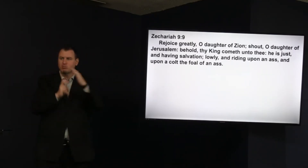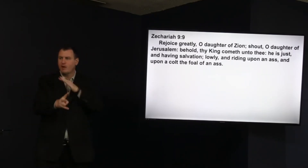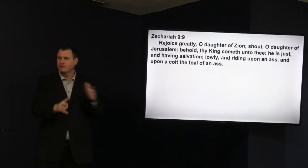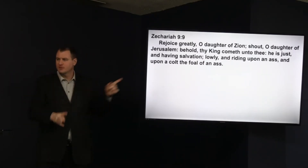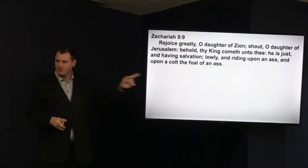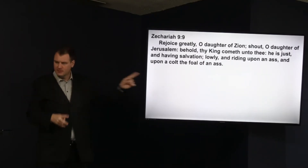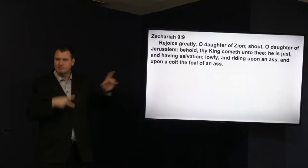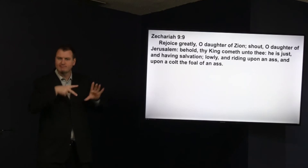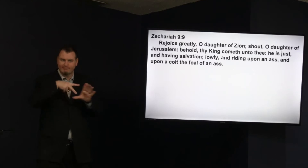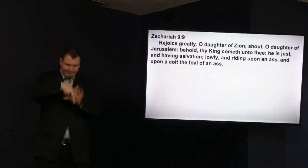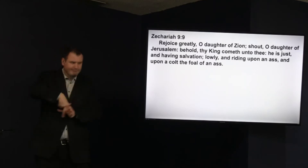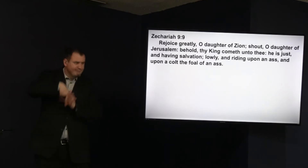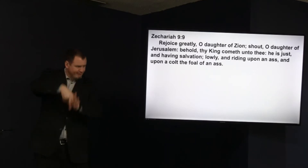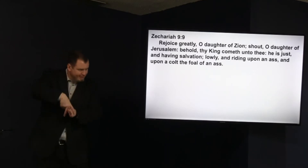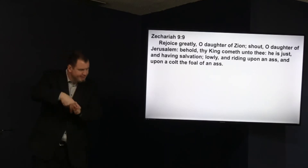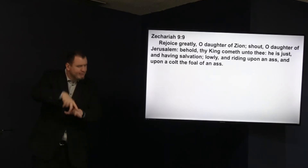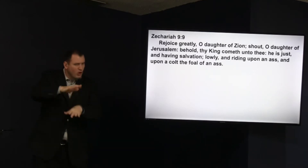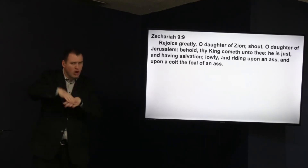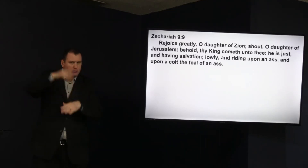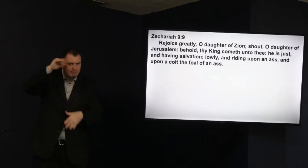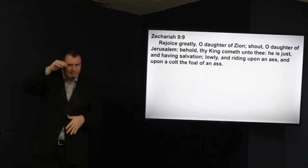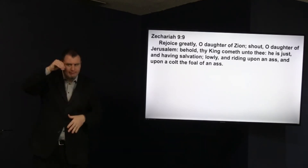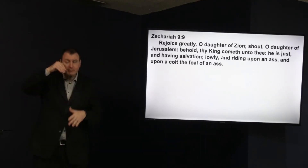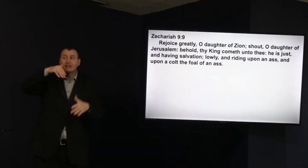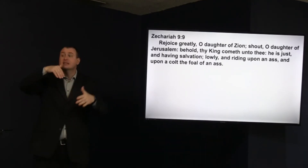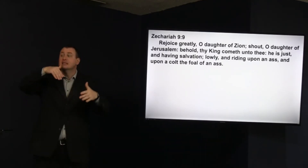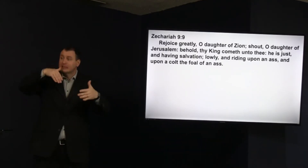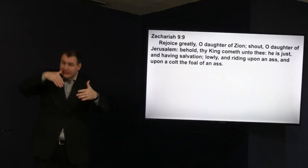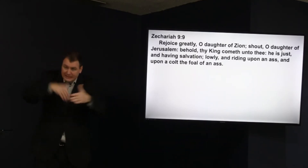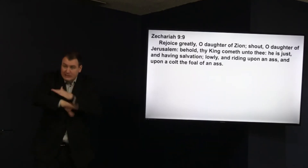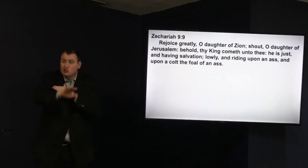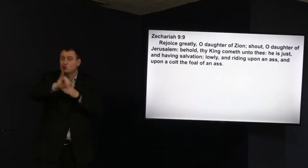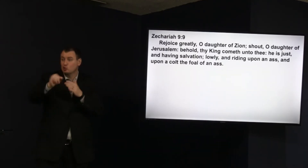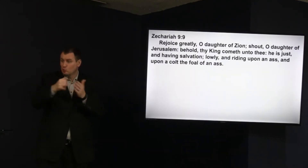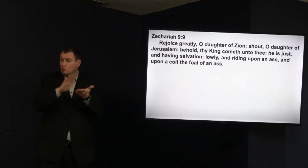he fulfills this prophecy, riding on a donkey,